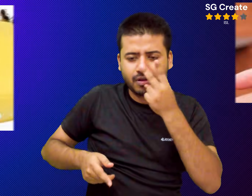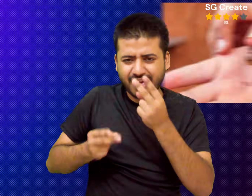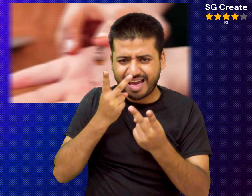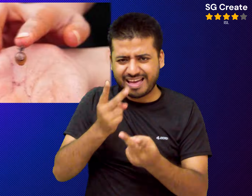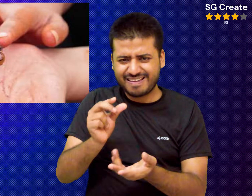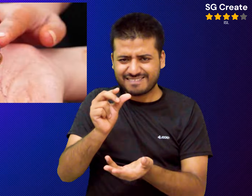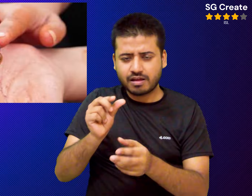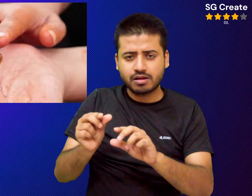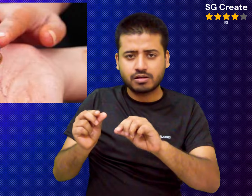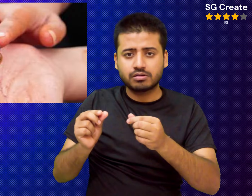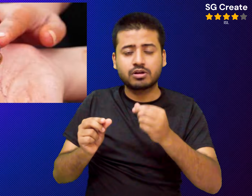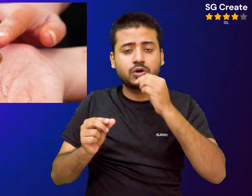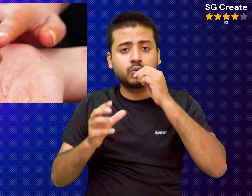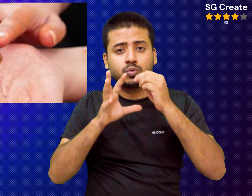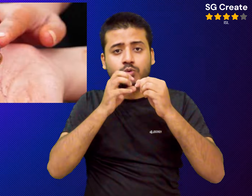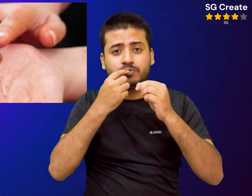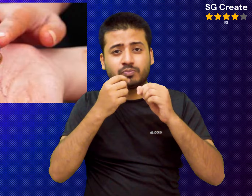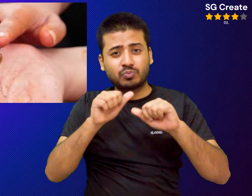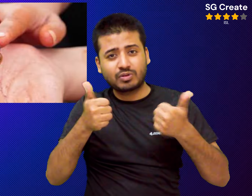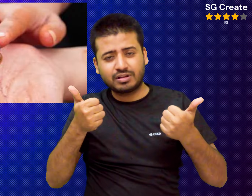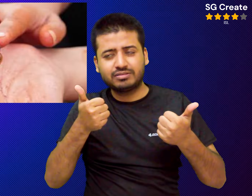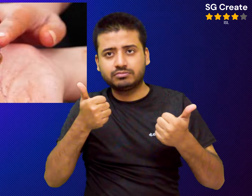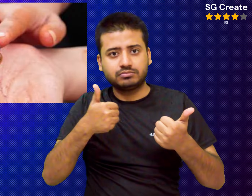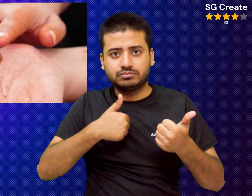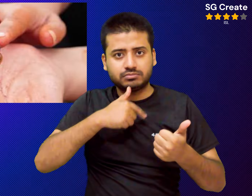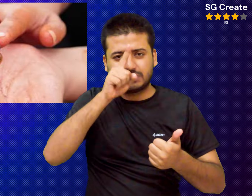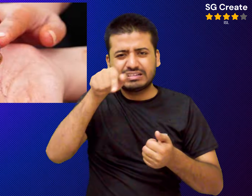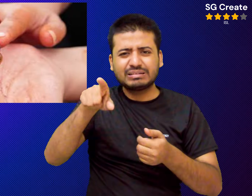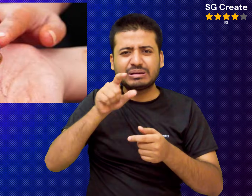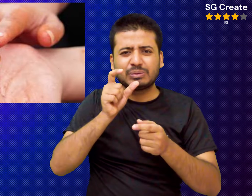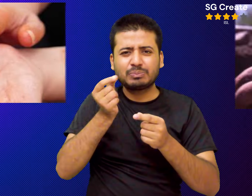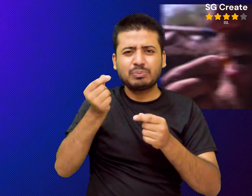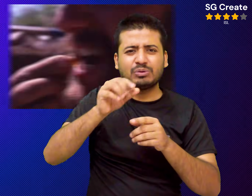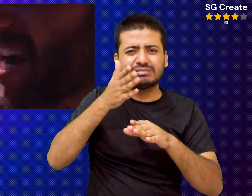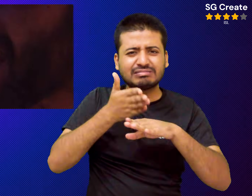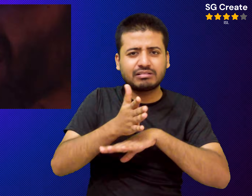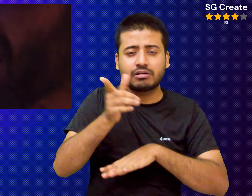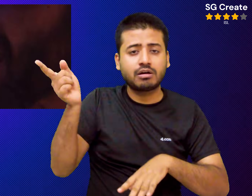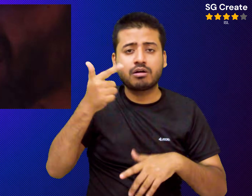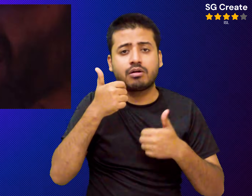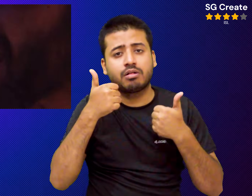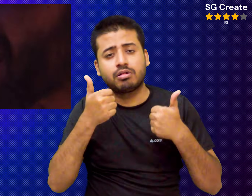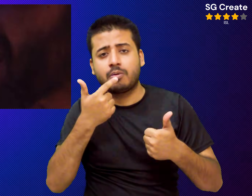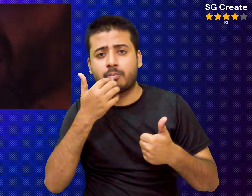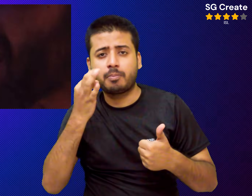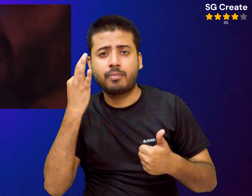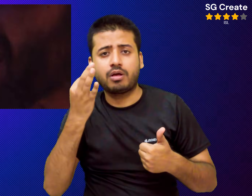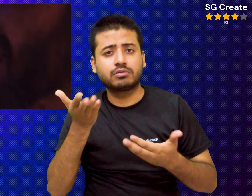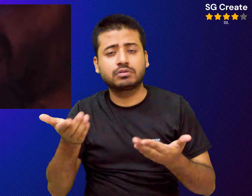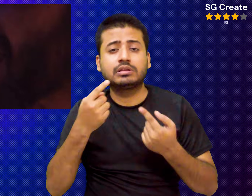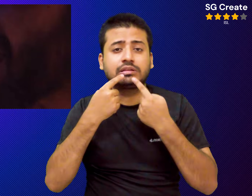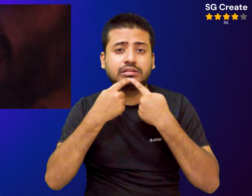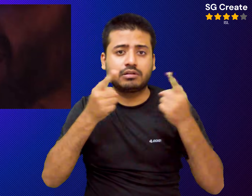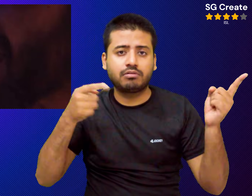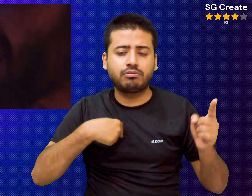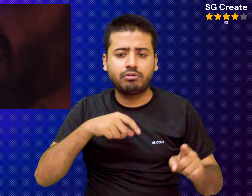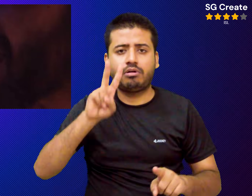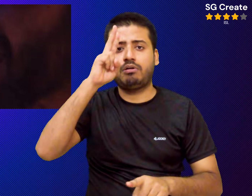scarce, providing sustenance for the colony. Nutritional value. The stored honey is a source of sugar and, depending